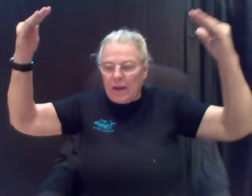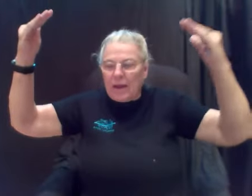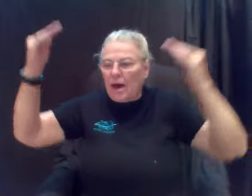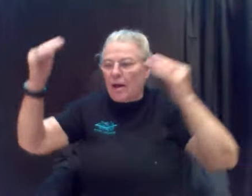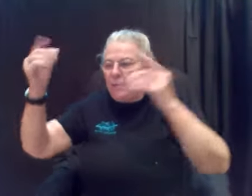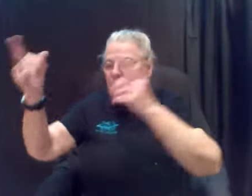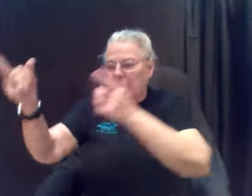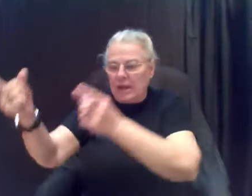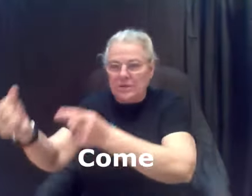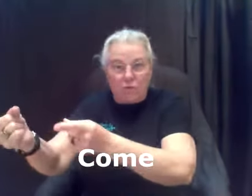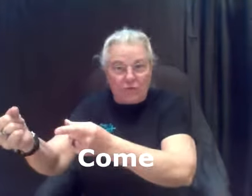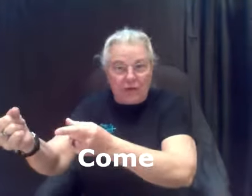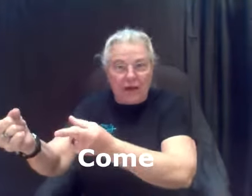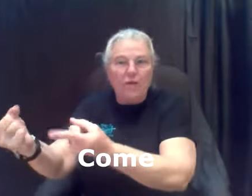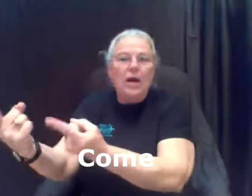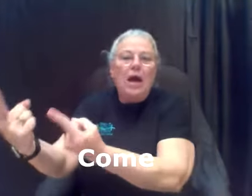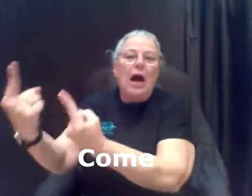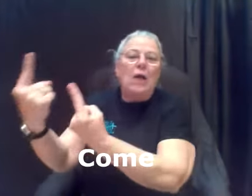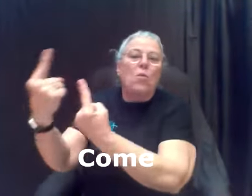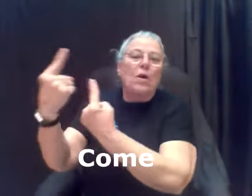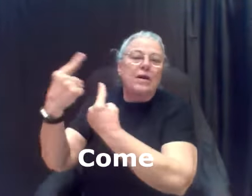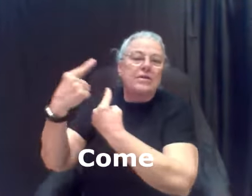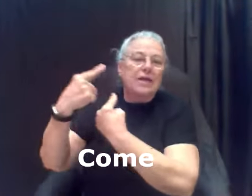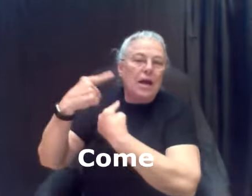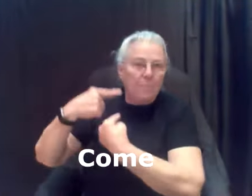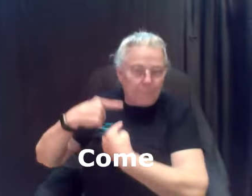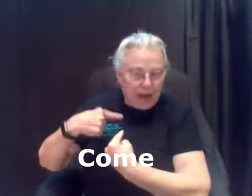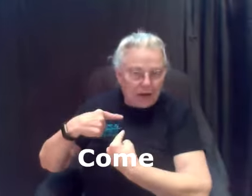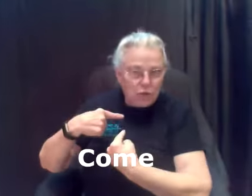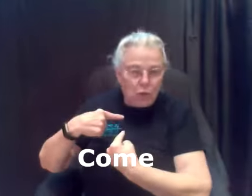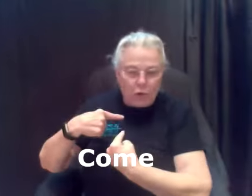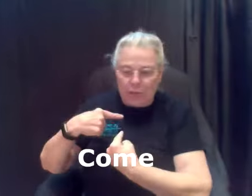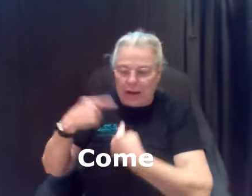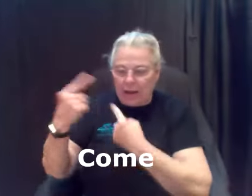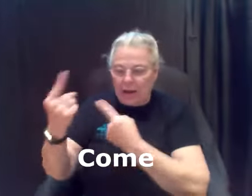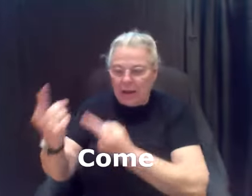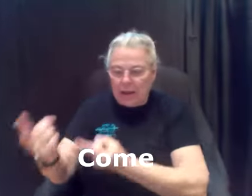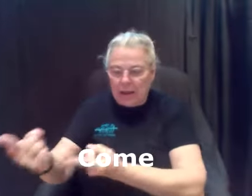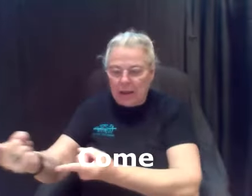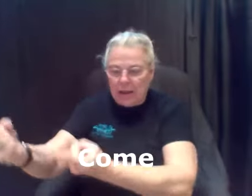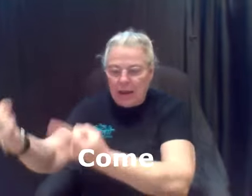Come, it's over there. I want it to come back toward me. Come.